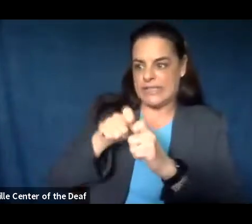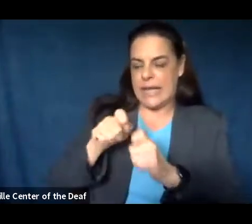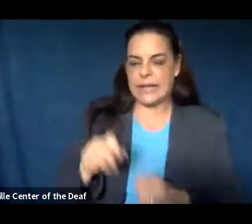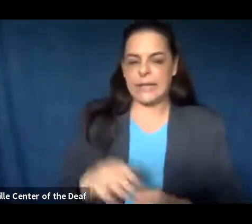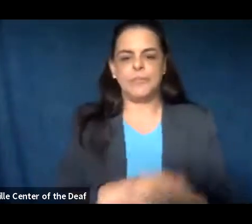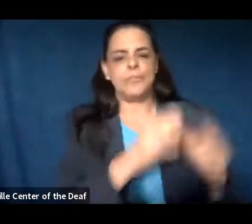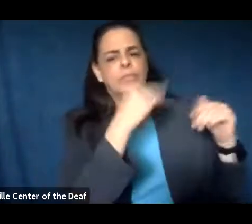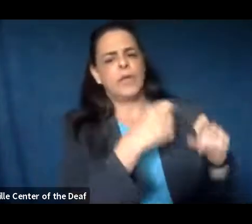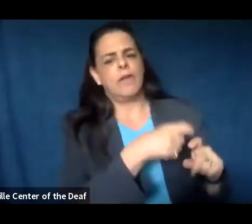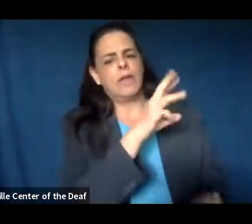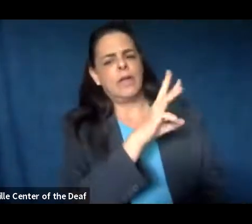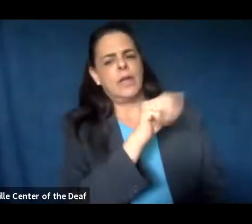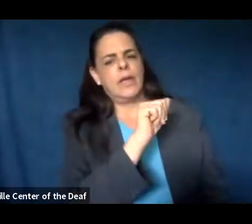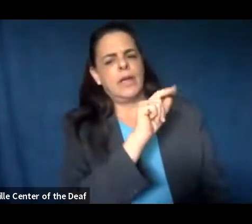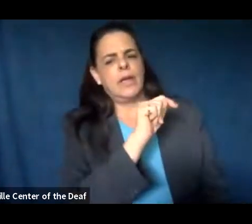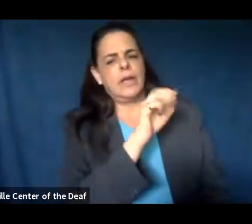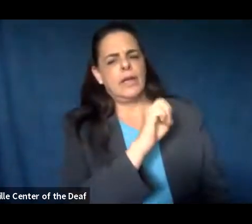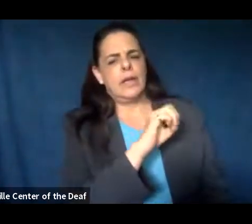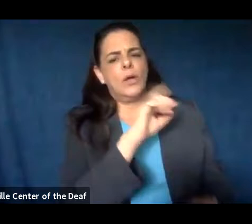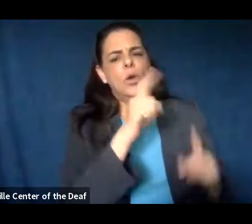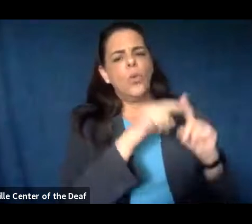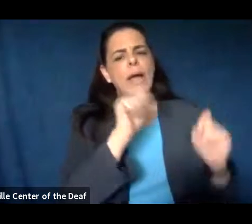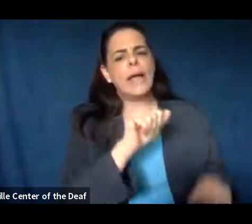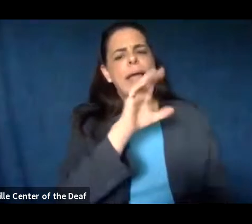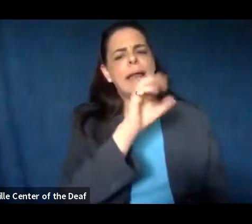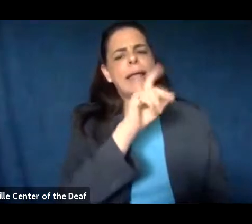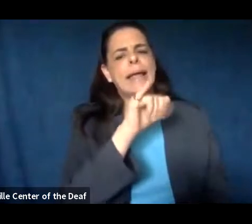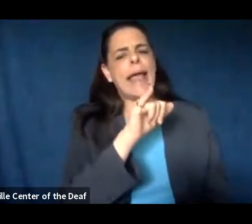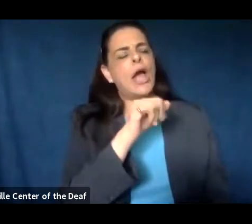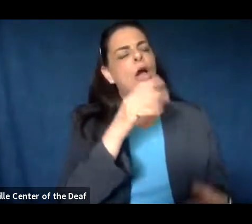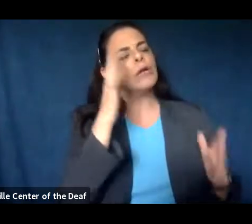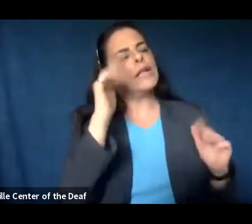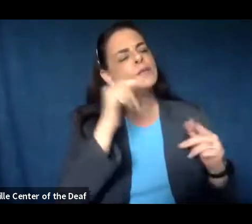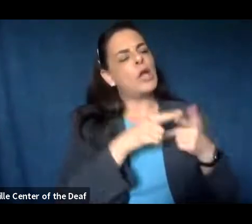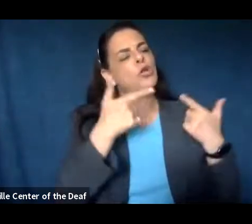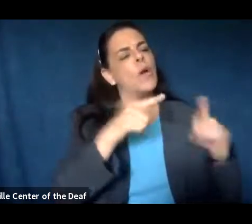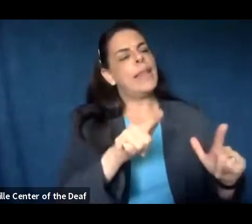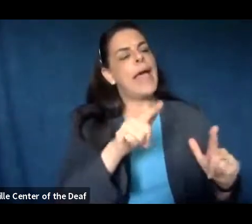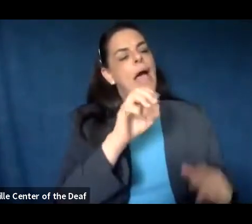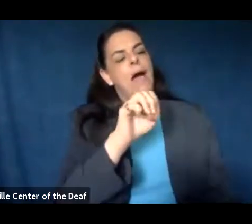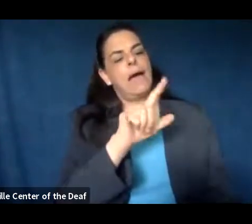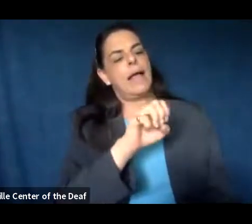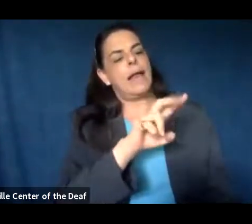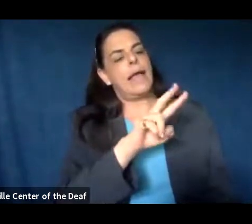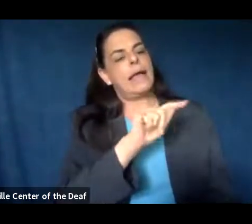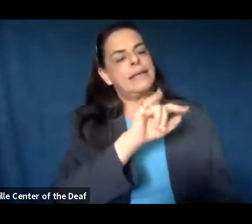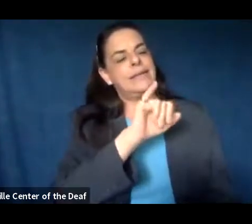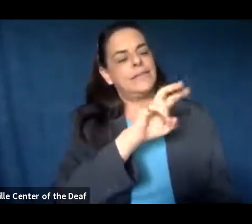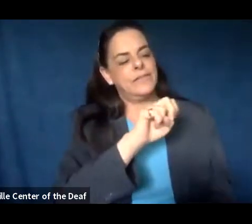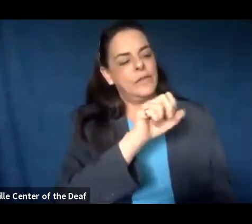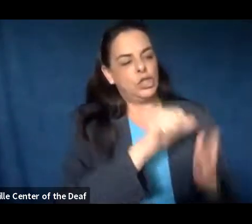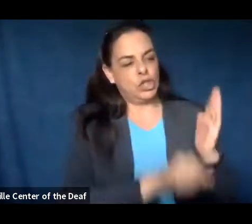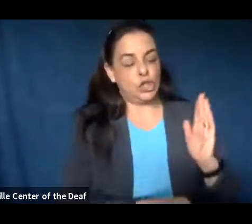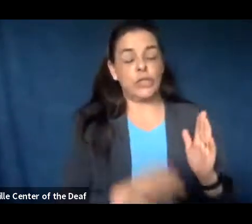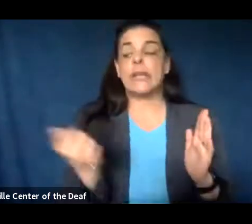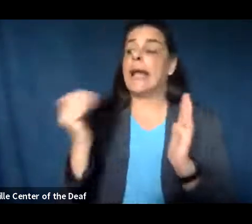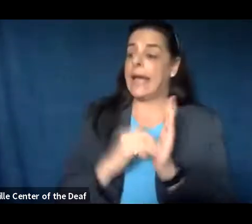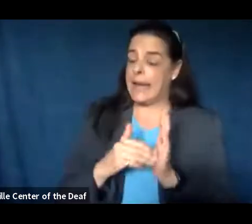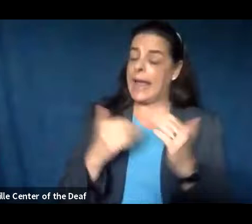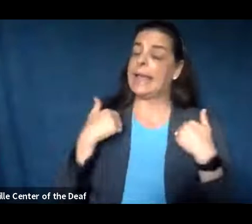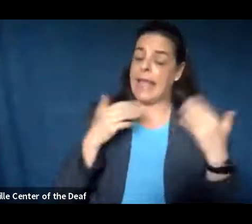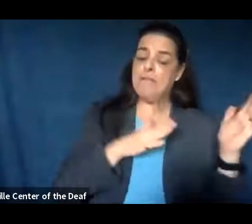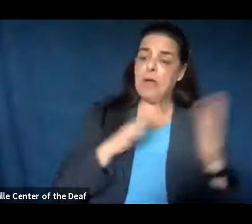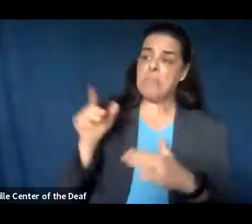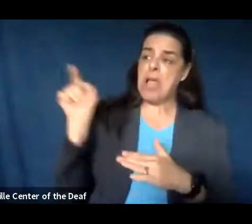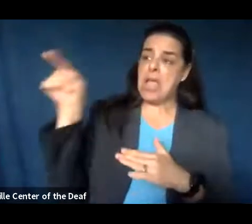From WATE, when can the county expect to allow elective surgeries? Again, there's a plan in place that the